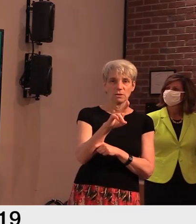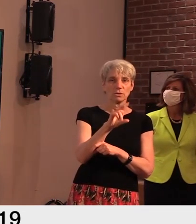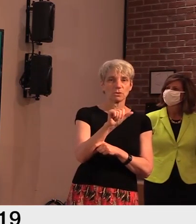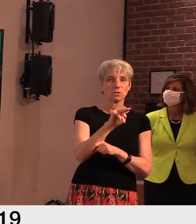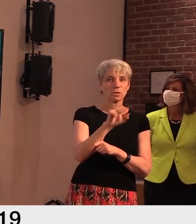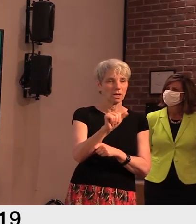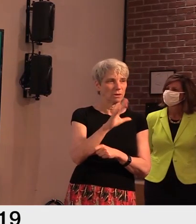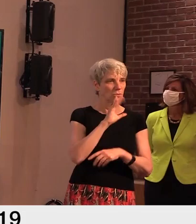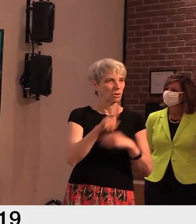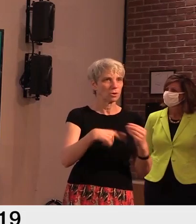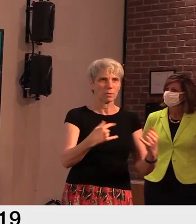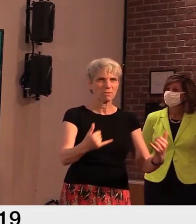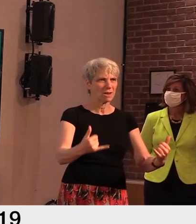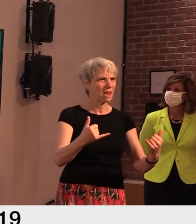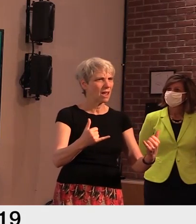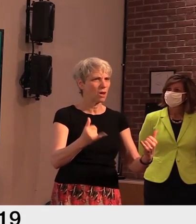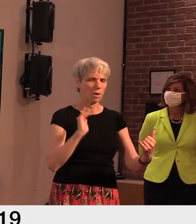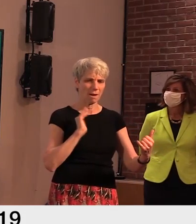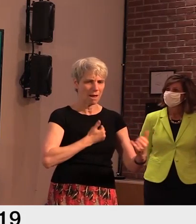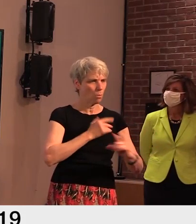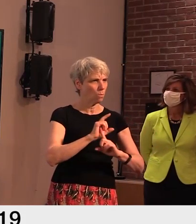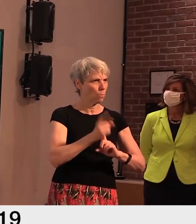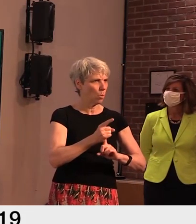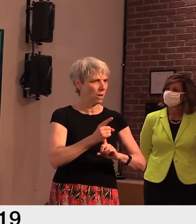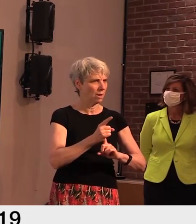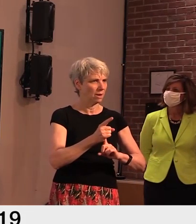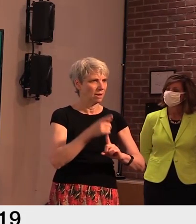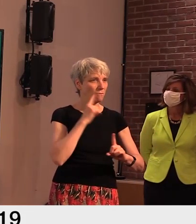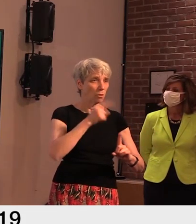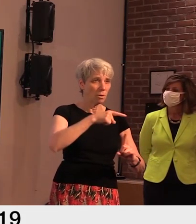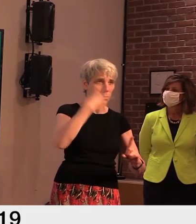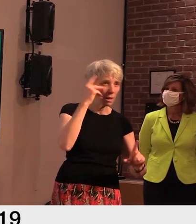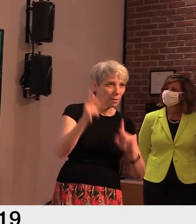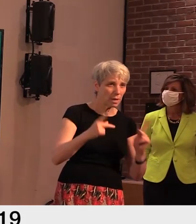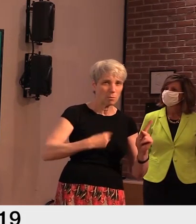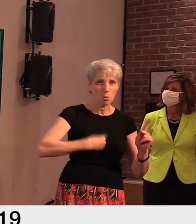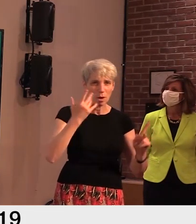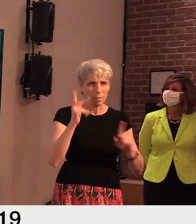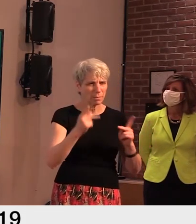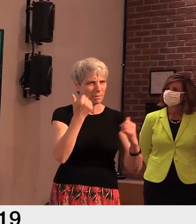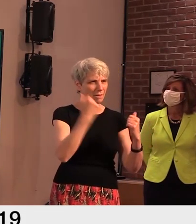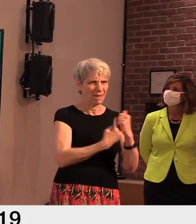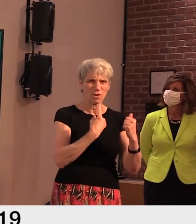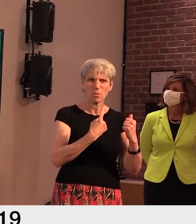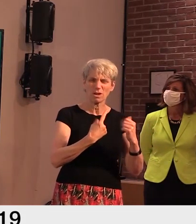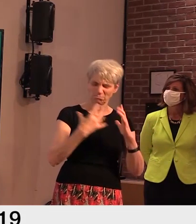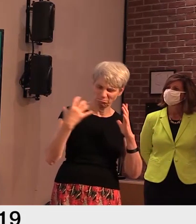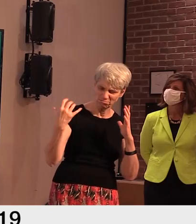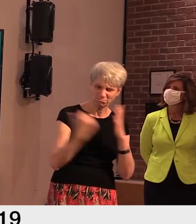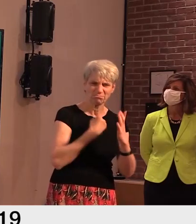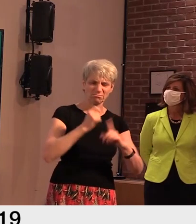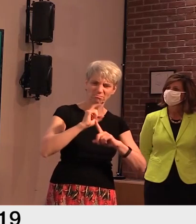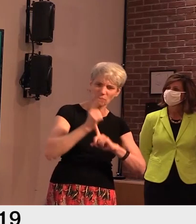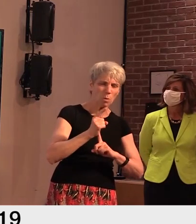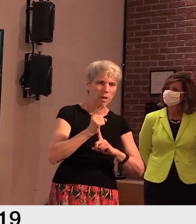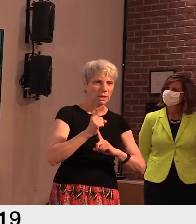I want to sort of bring us full circle to the original topic of the conference today.